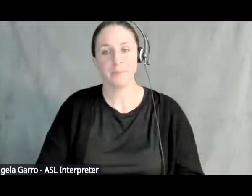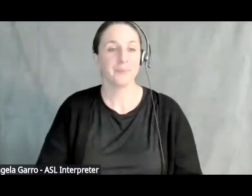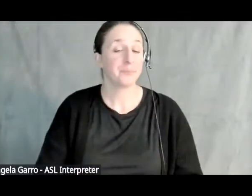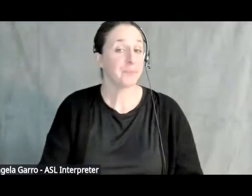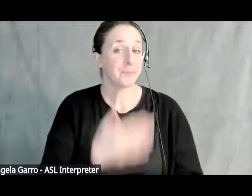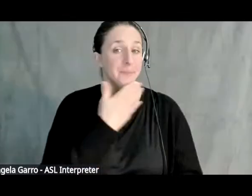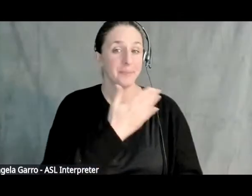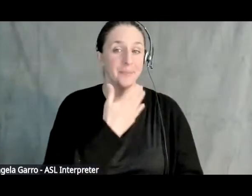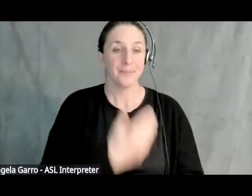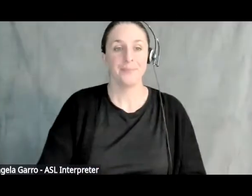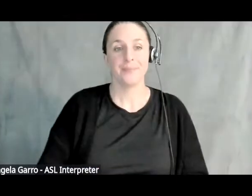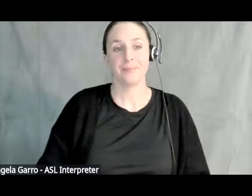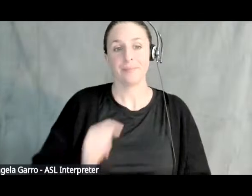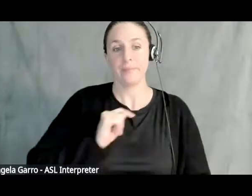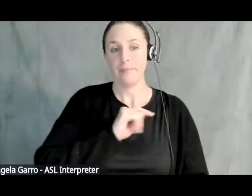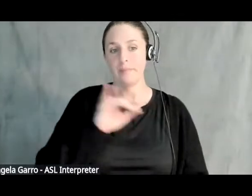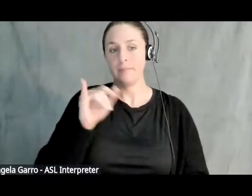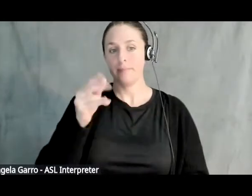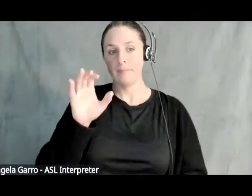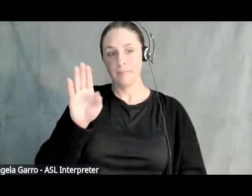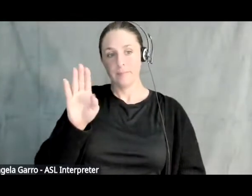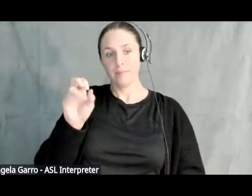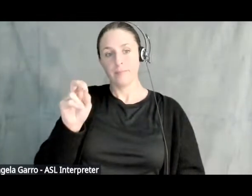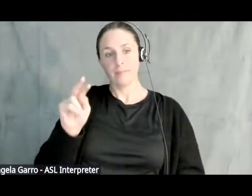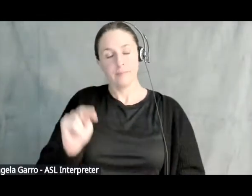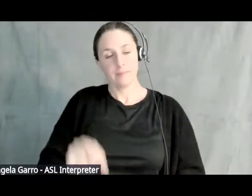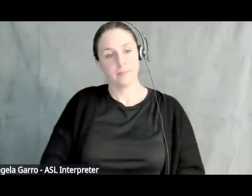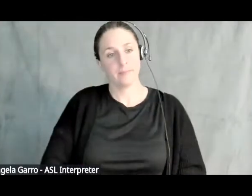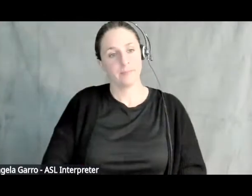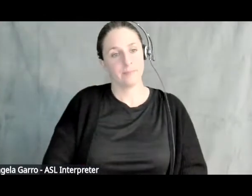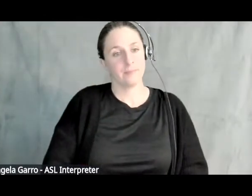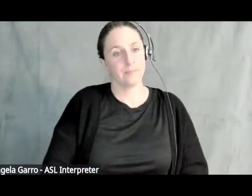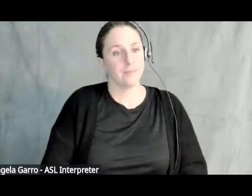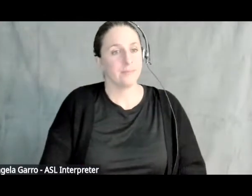you. Trustee Jacobson.